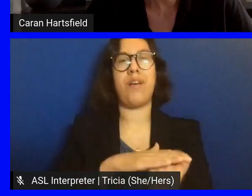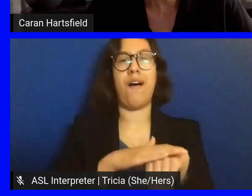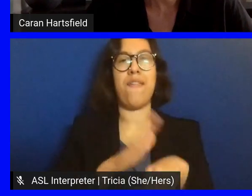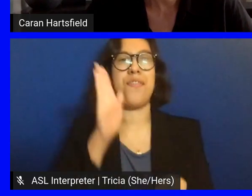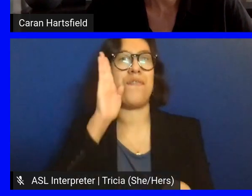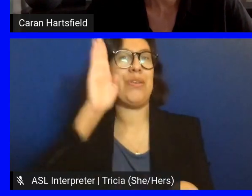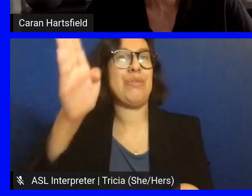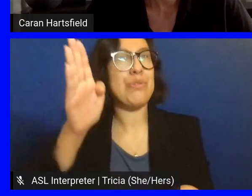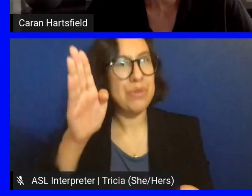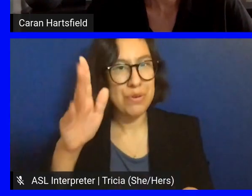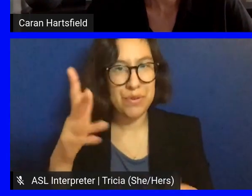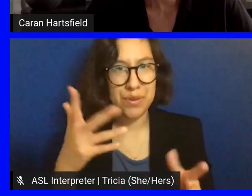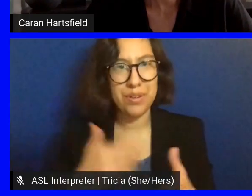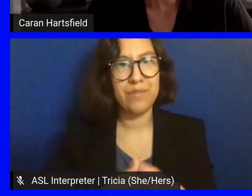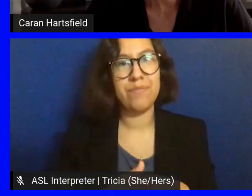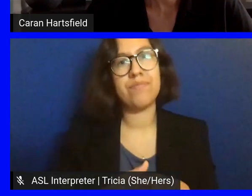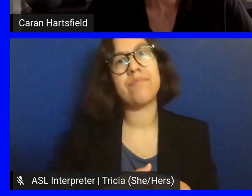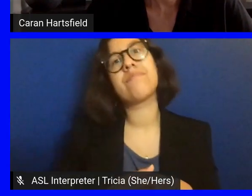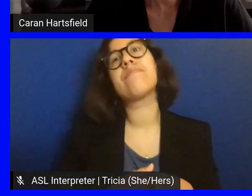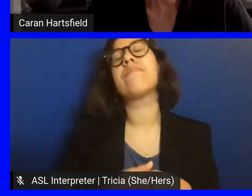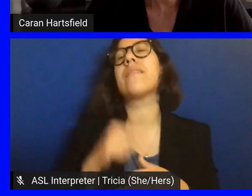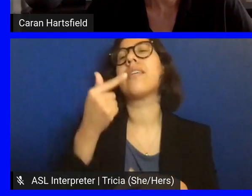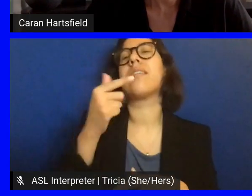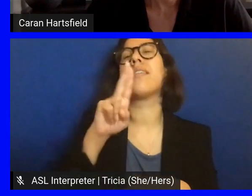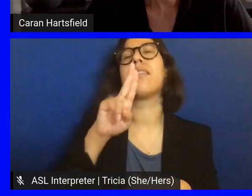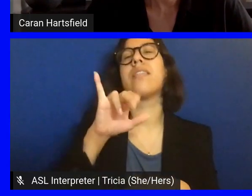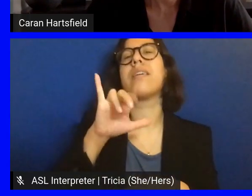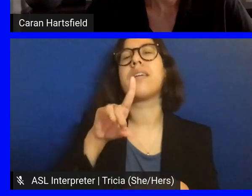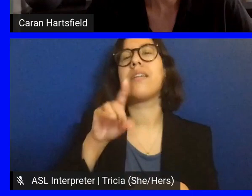Writers Room. I'm also part of the Guild of Future Architects,